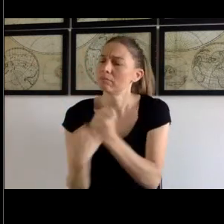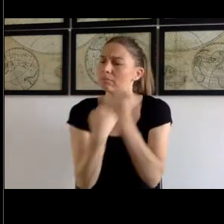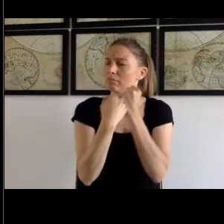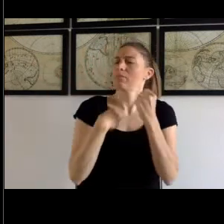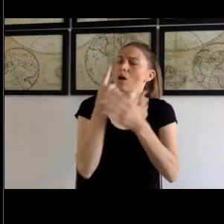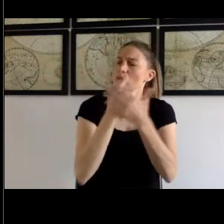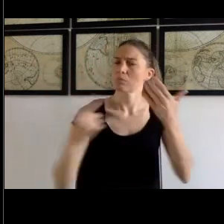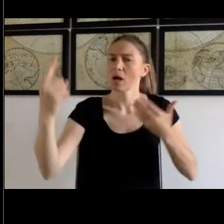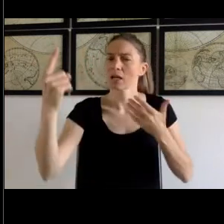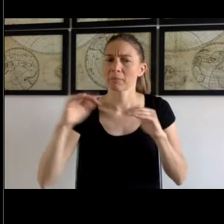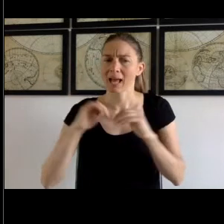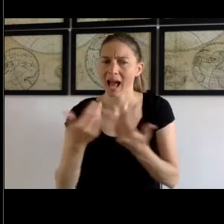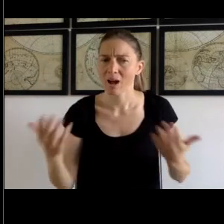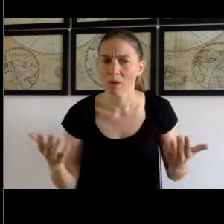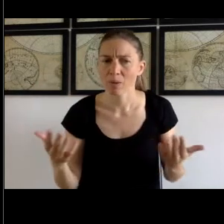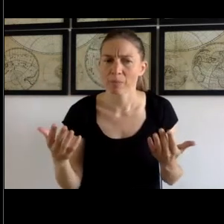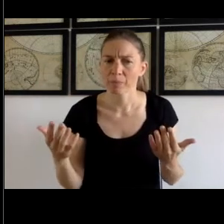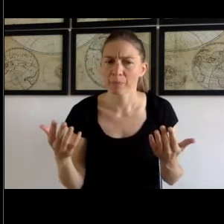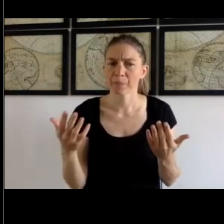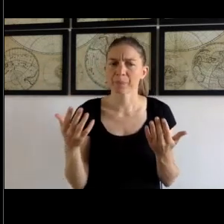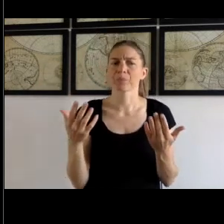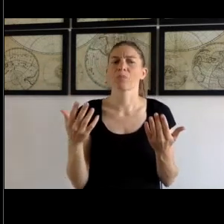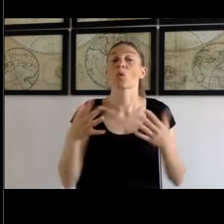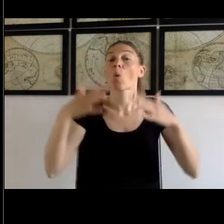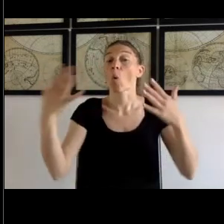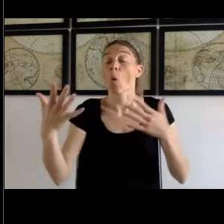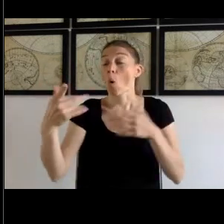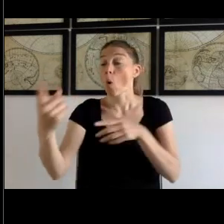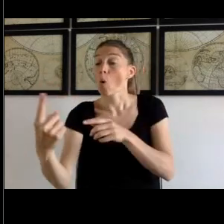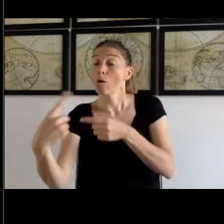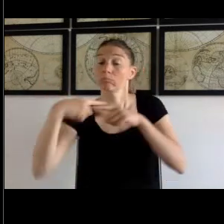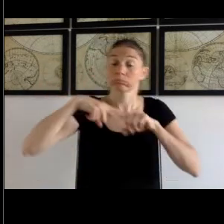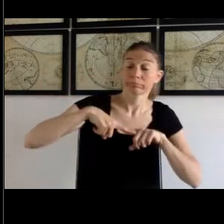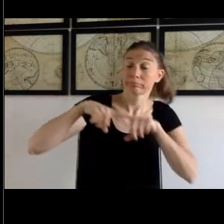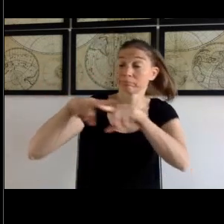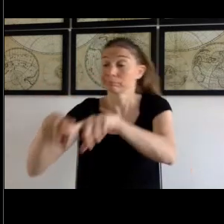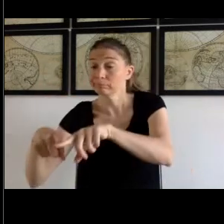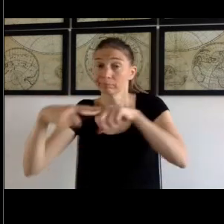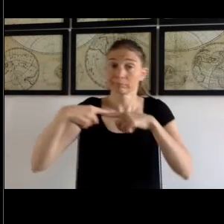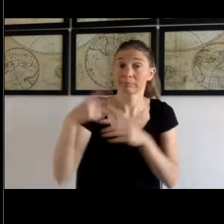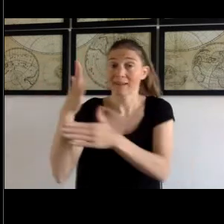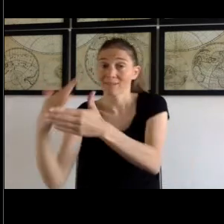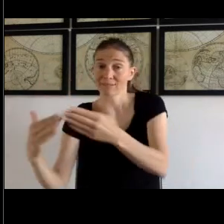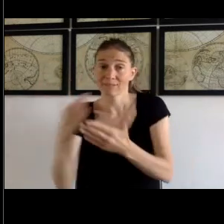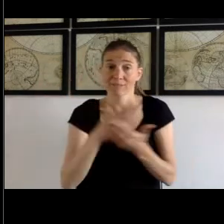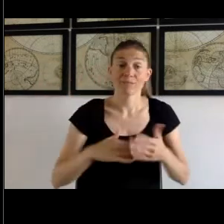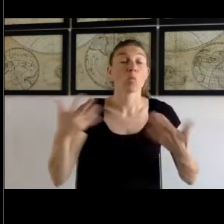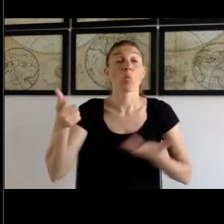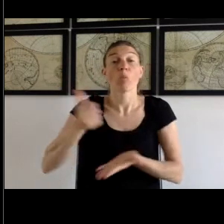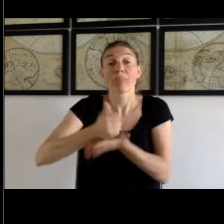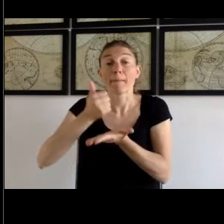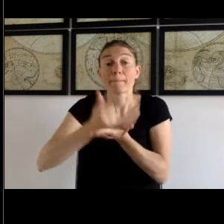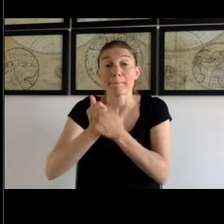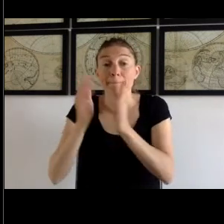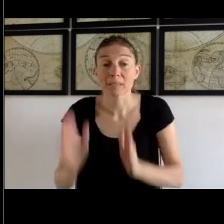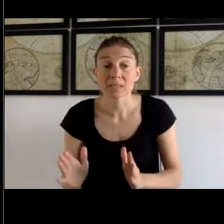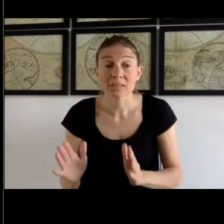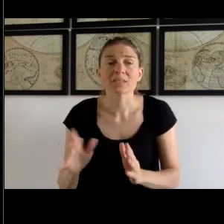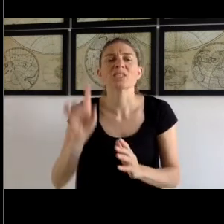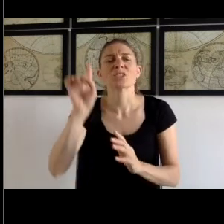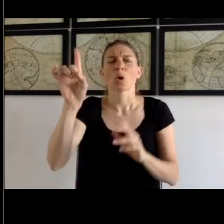independency, and interindependency. It's evident that this process is this program, personalized project